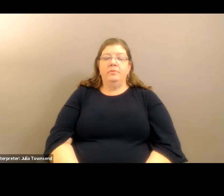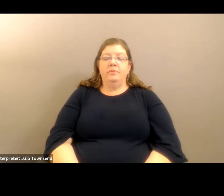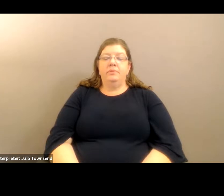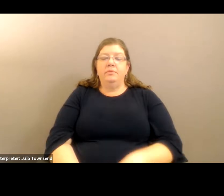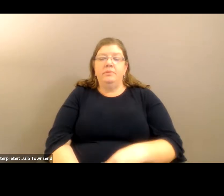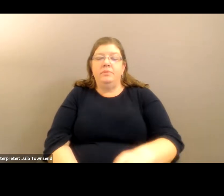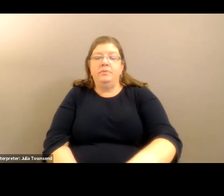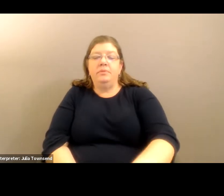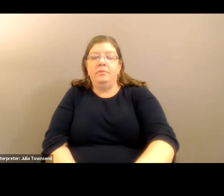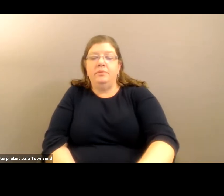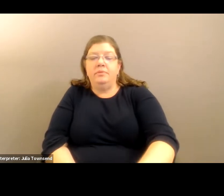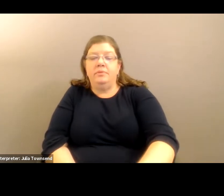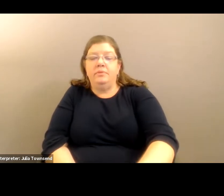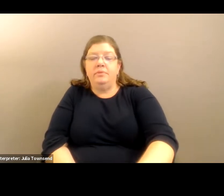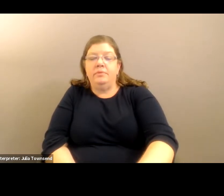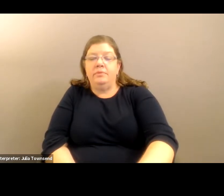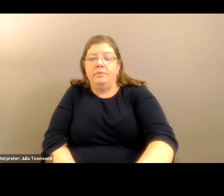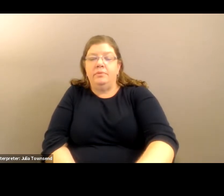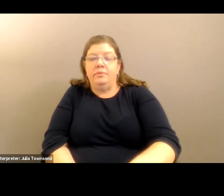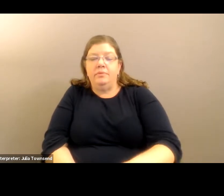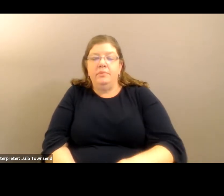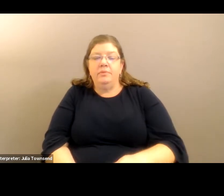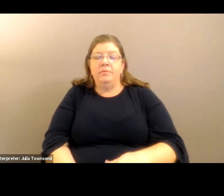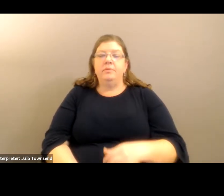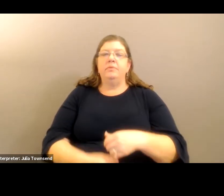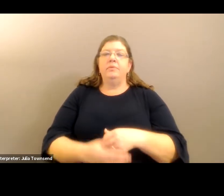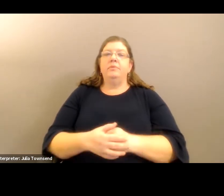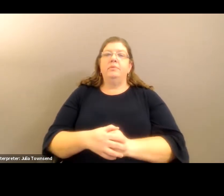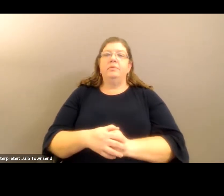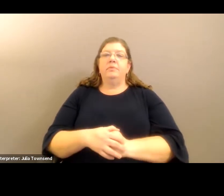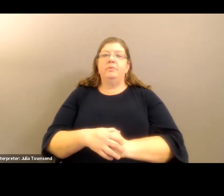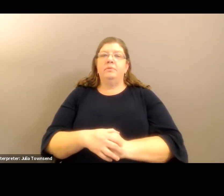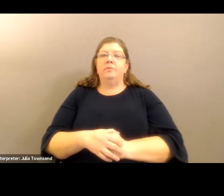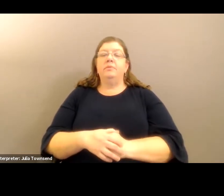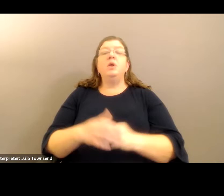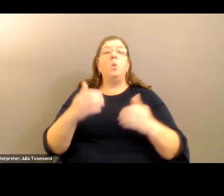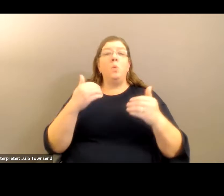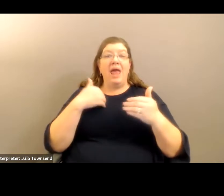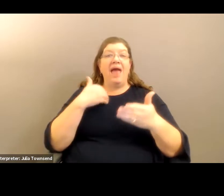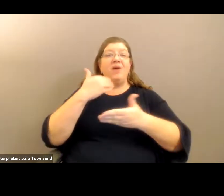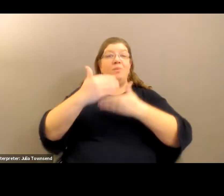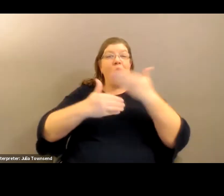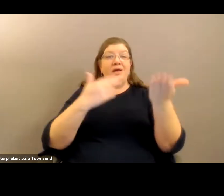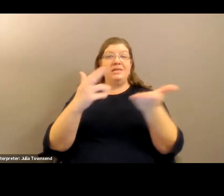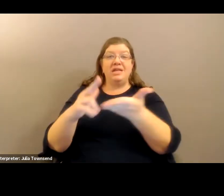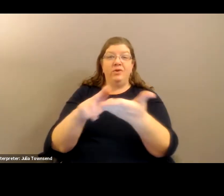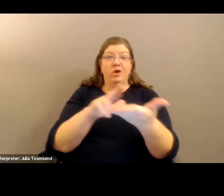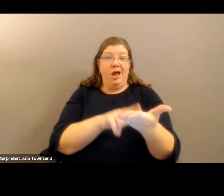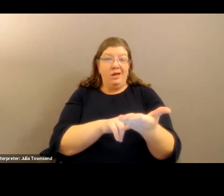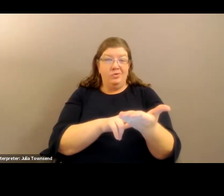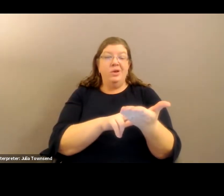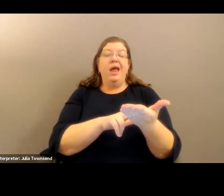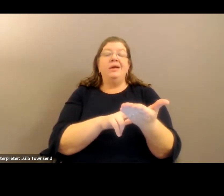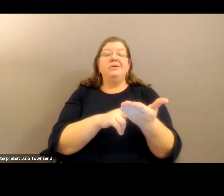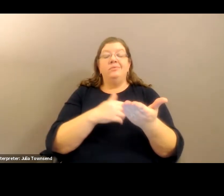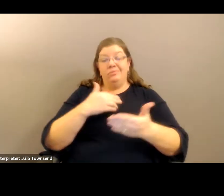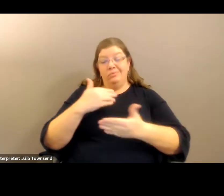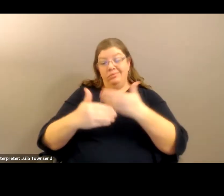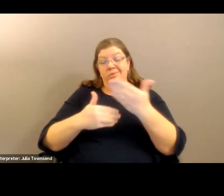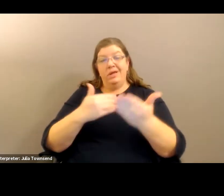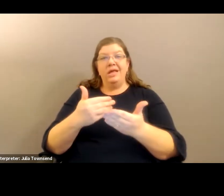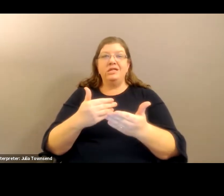There? Okay. So we do have a process for contracts that is a